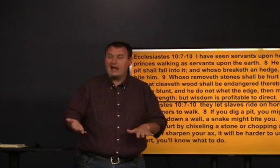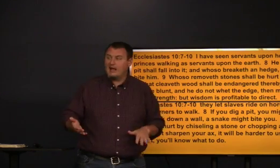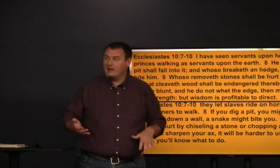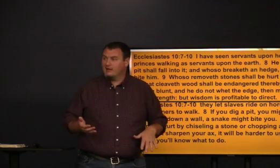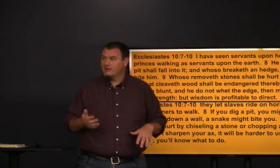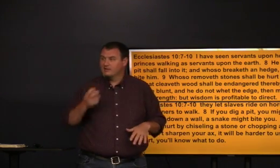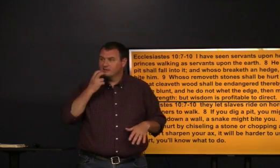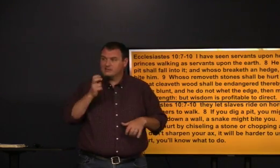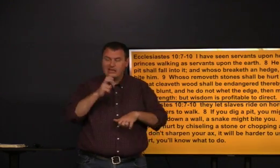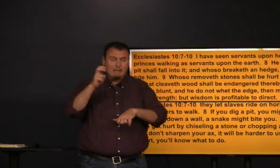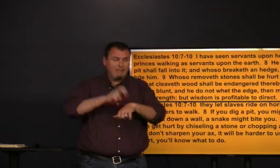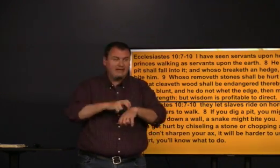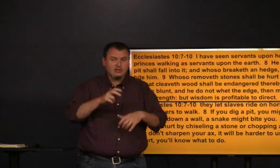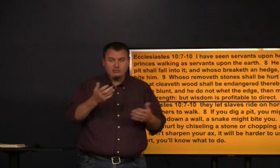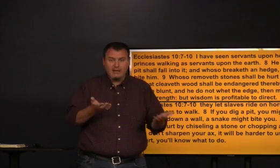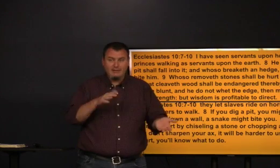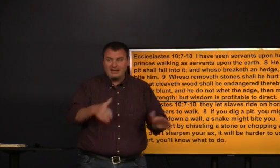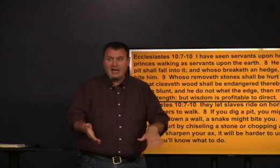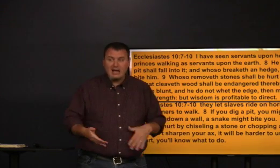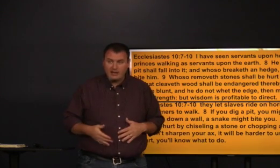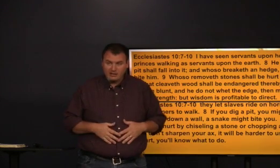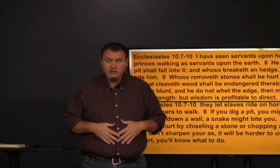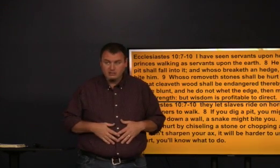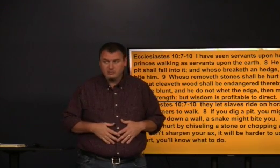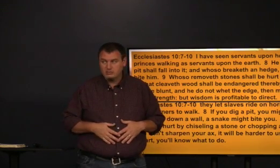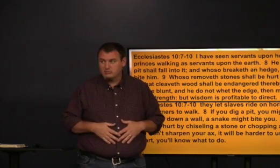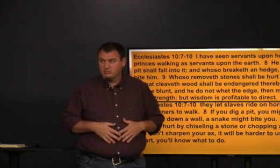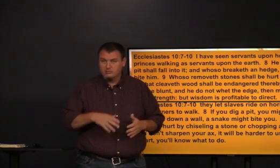Die. Snake bites you, maybe die.